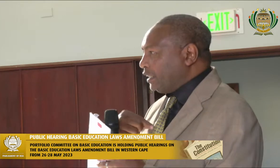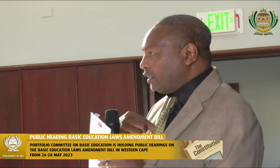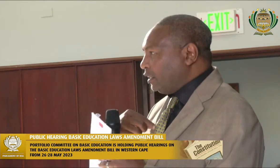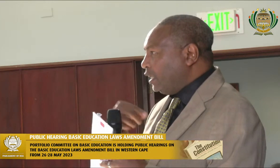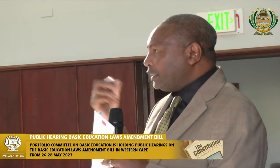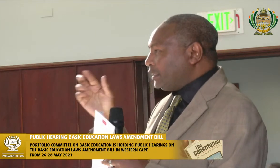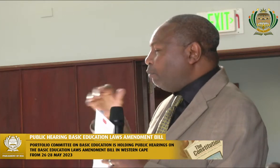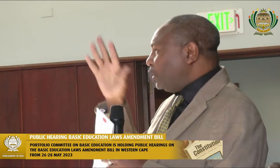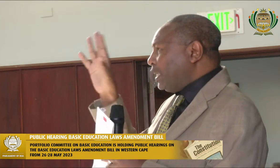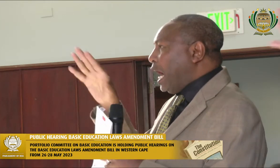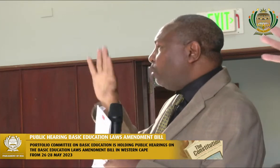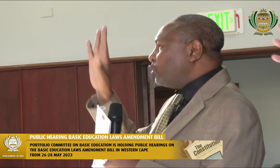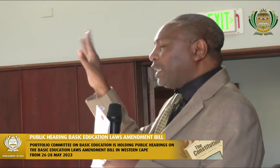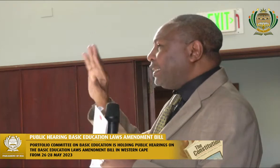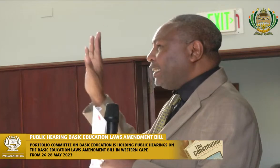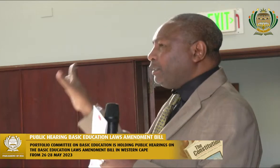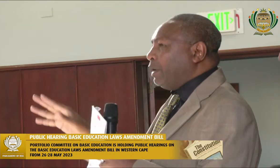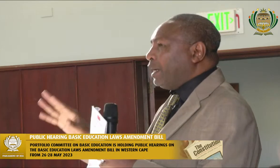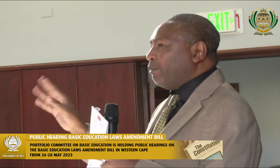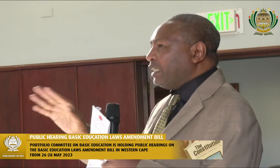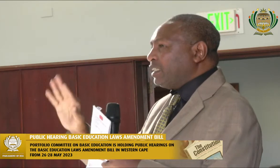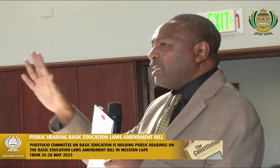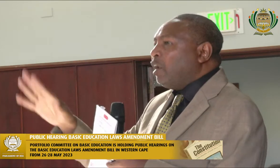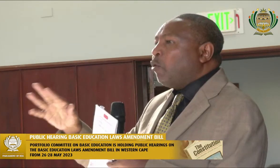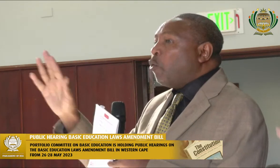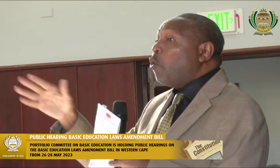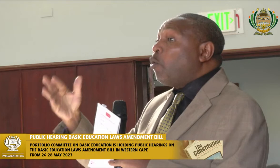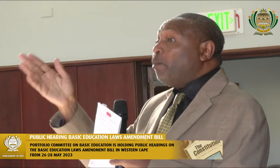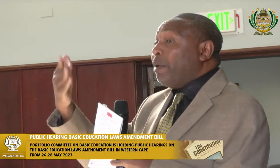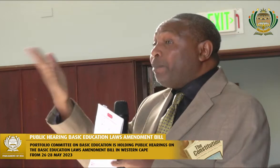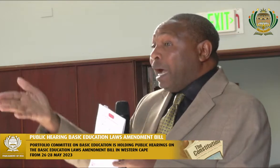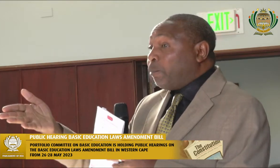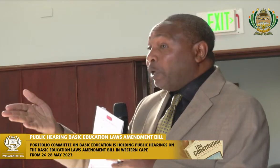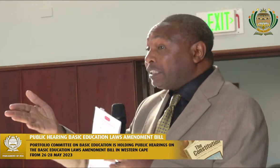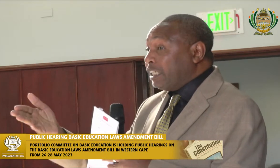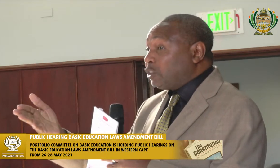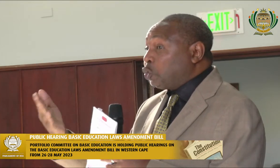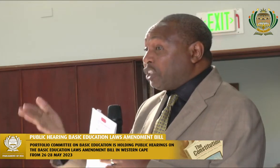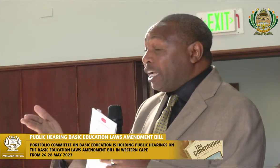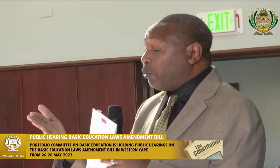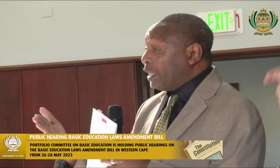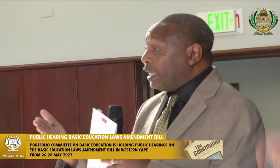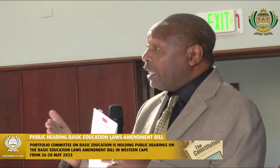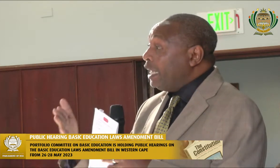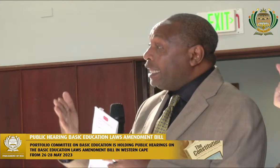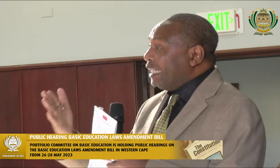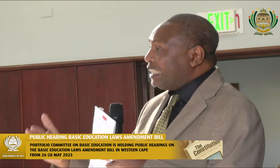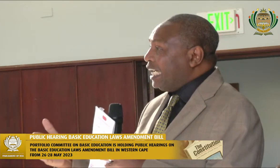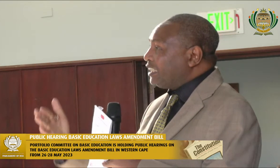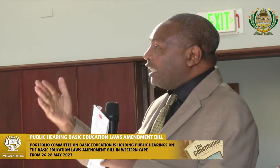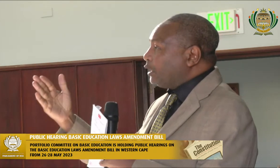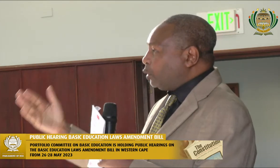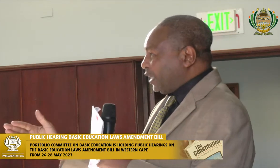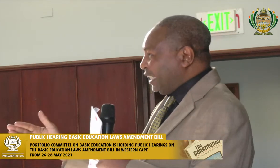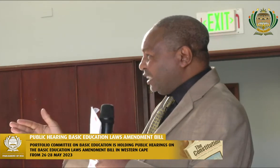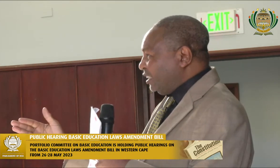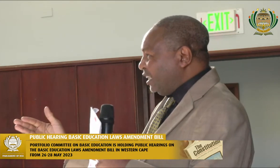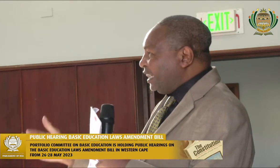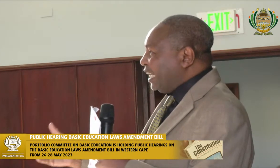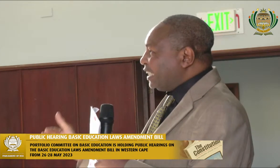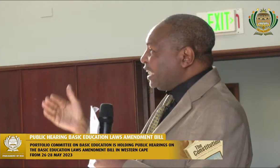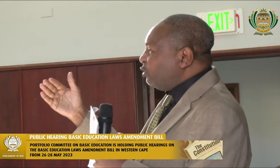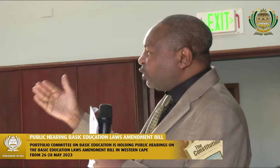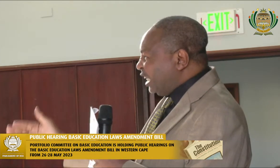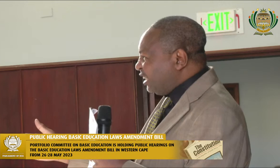independent assessor, somebody outside the department who may be appointed to check whether the child is